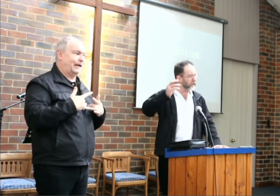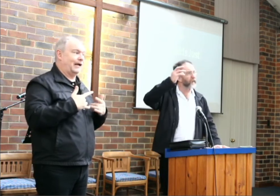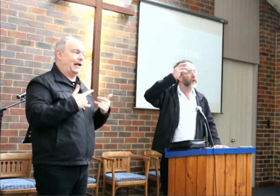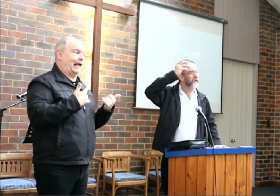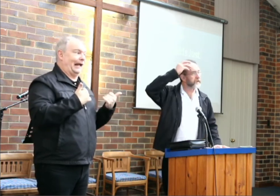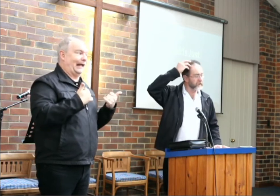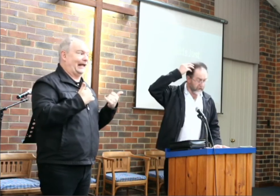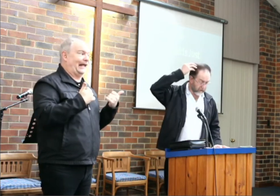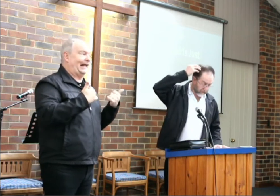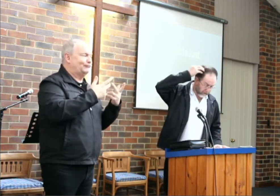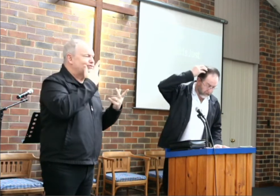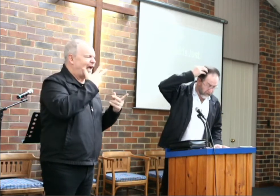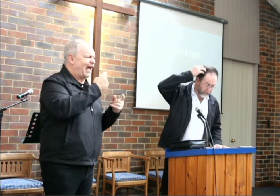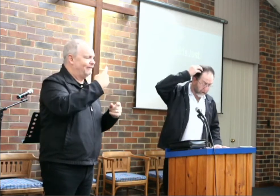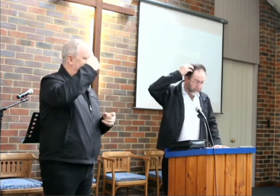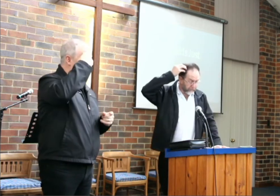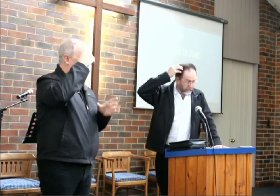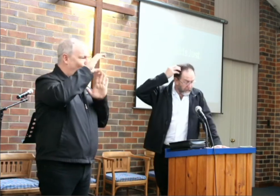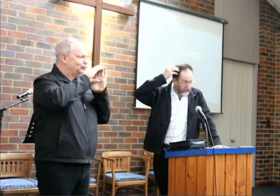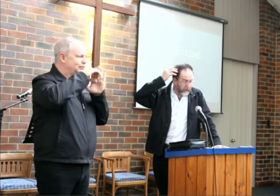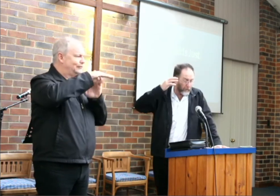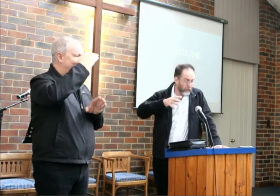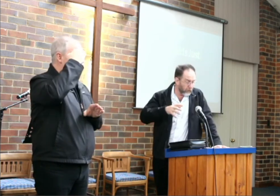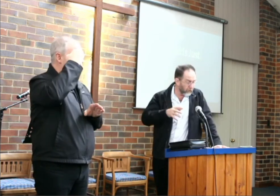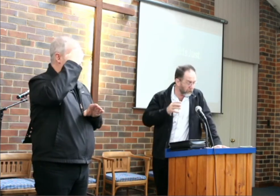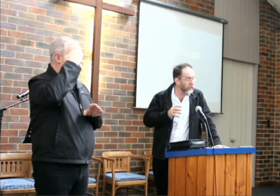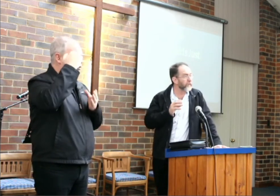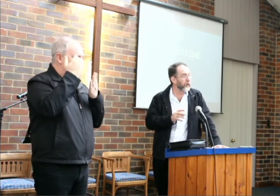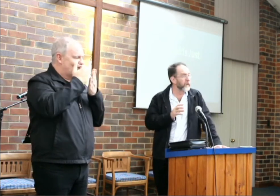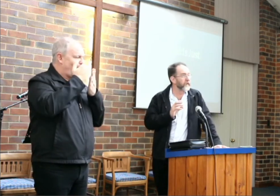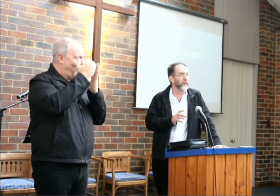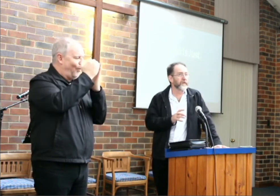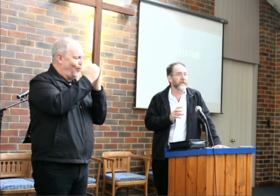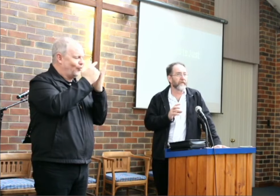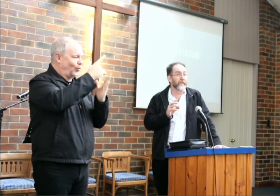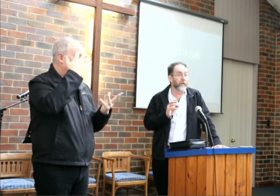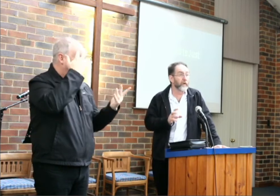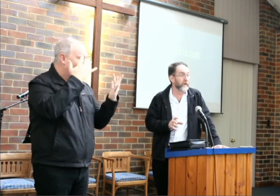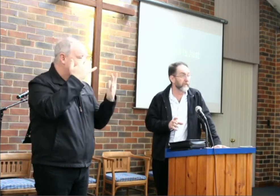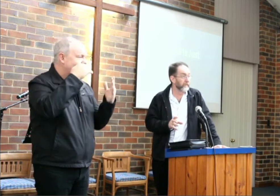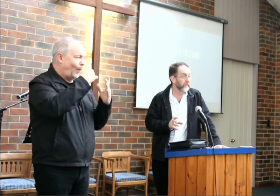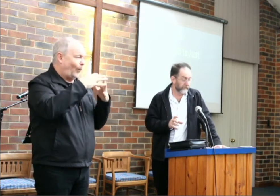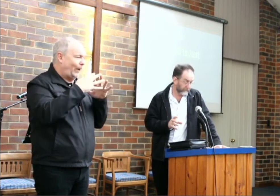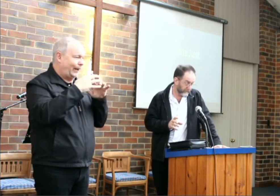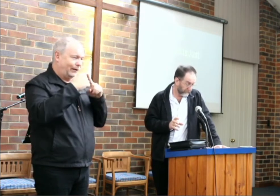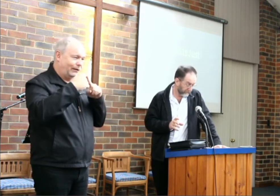put a device in your brain that will record all your private thoughts for a week.